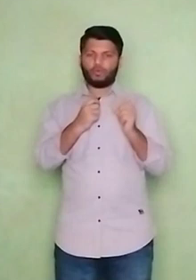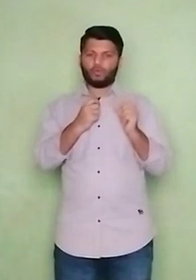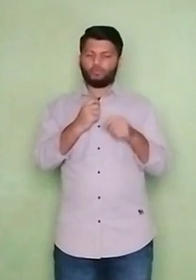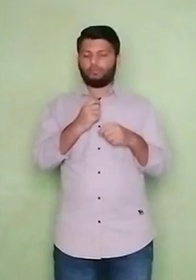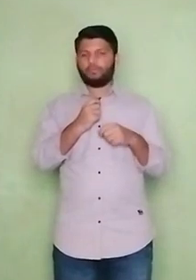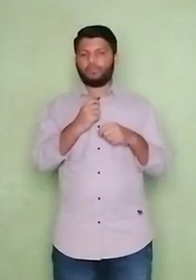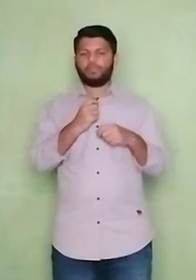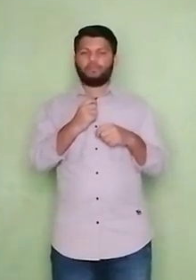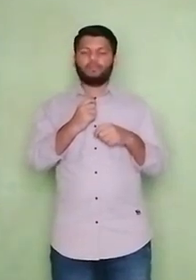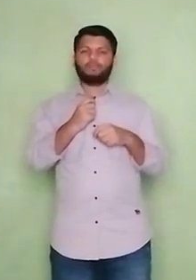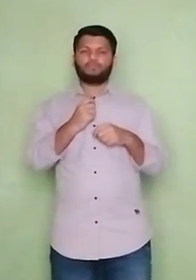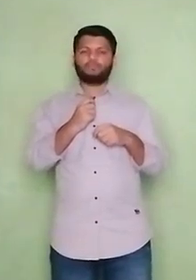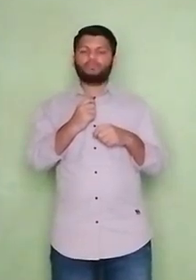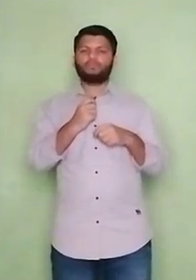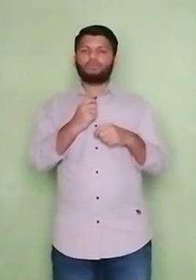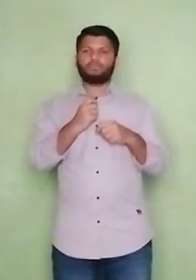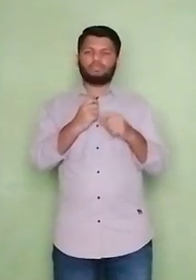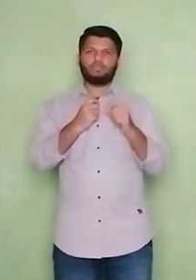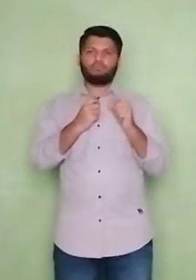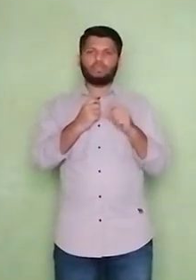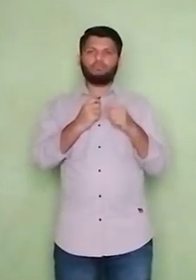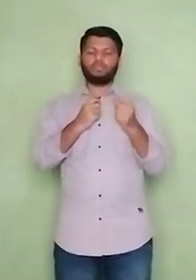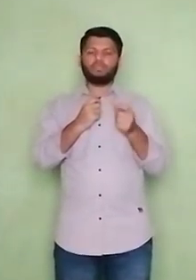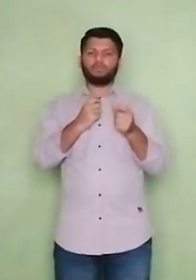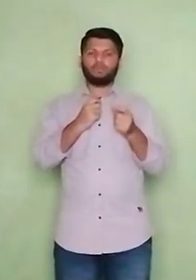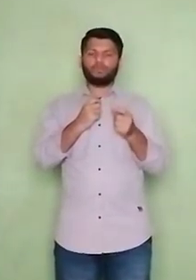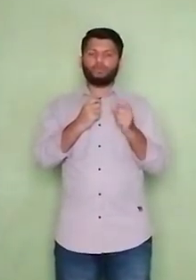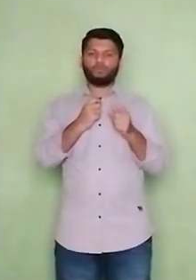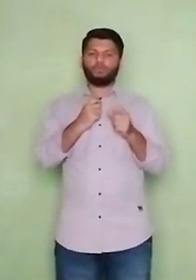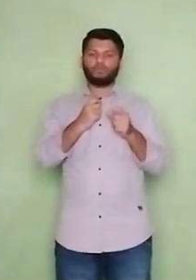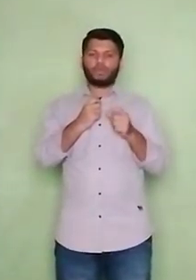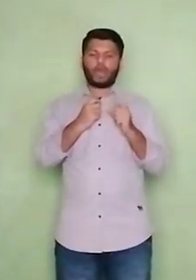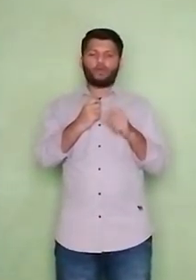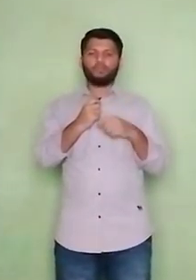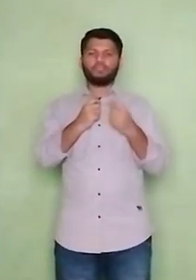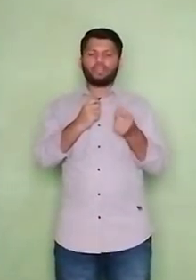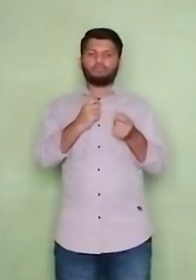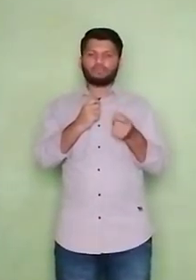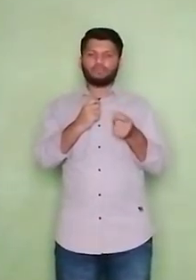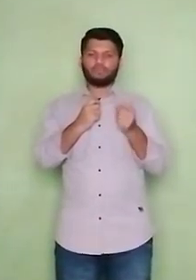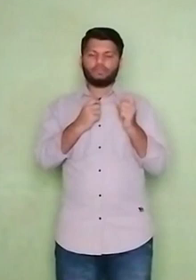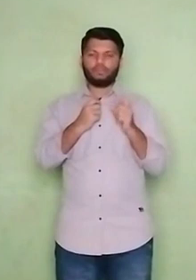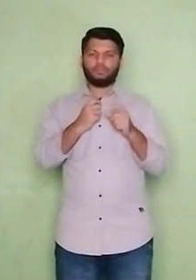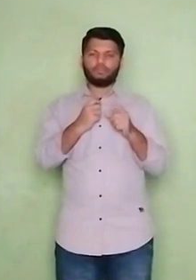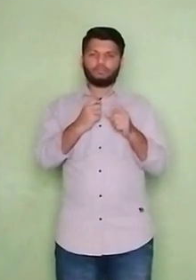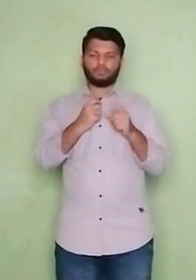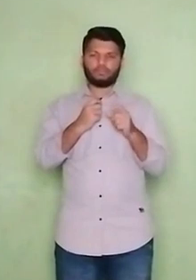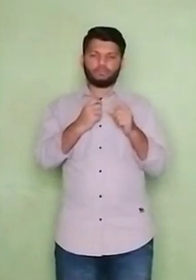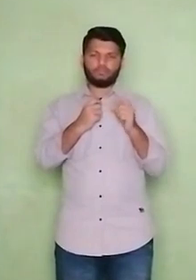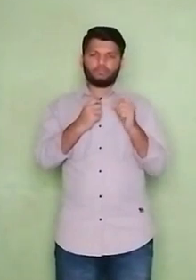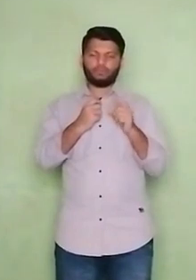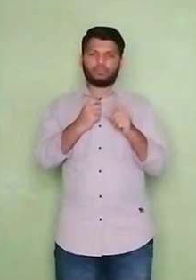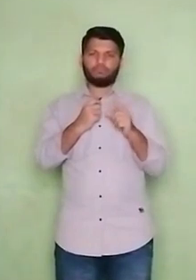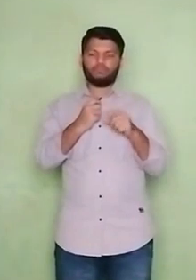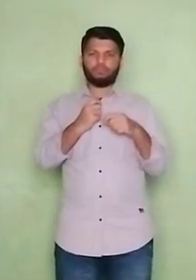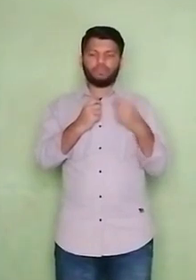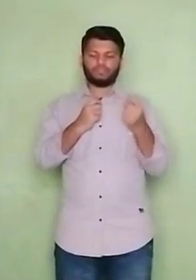loop. So when we know how many times the program will be